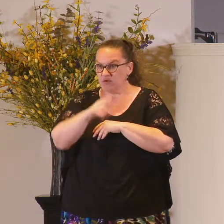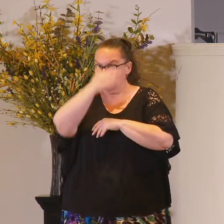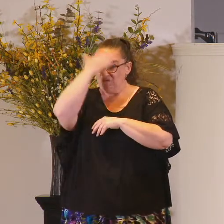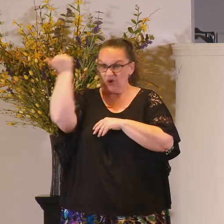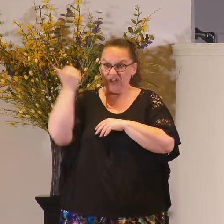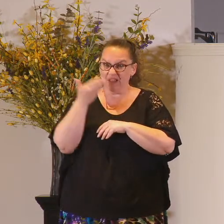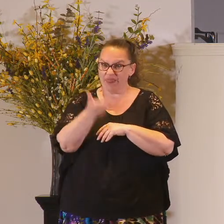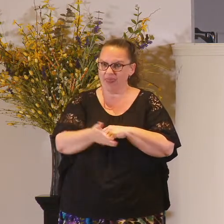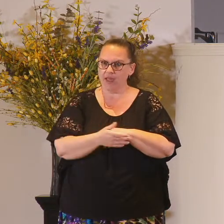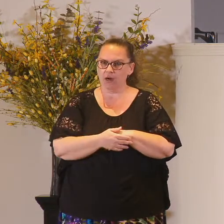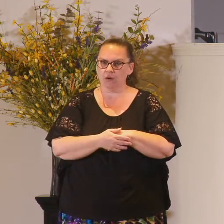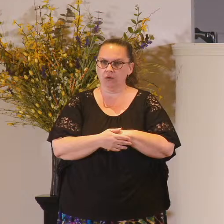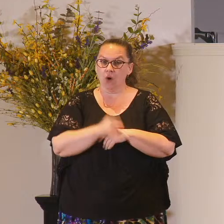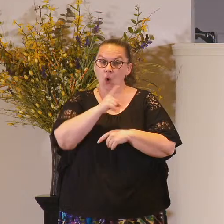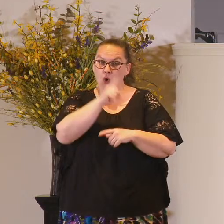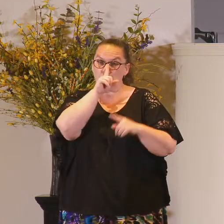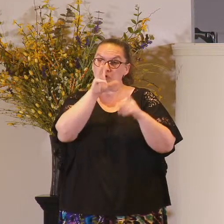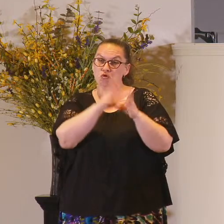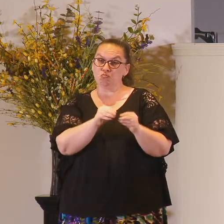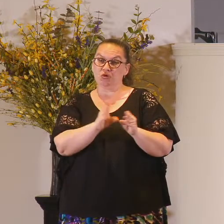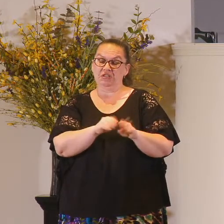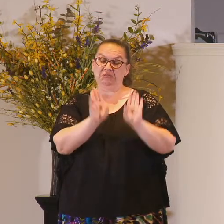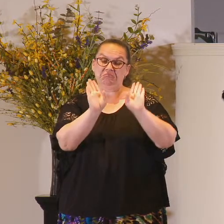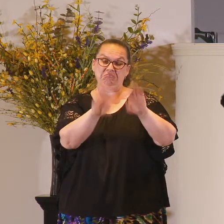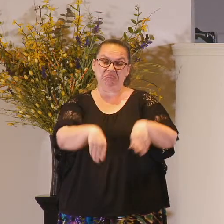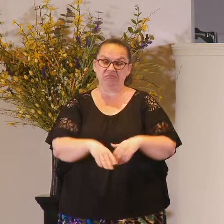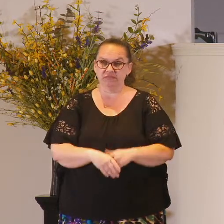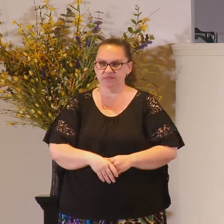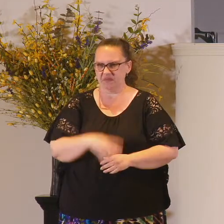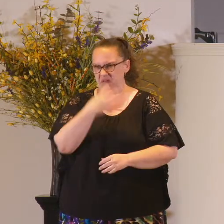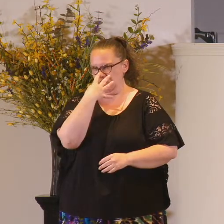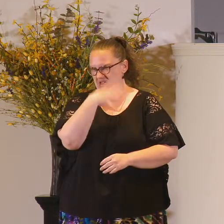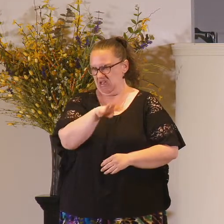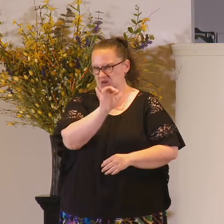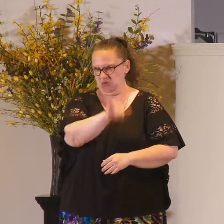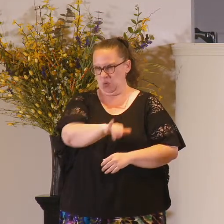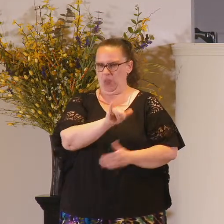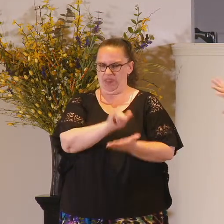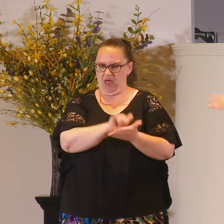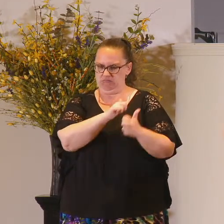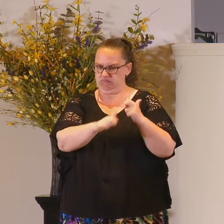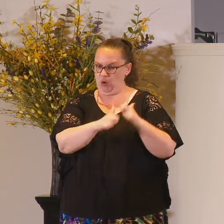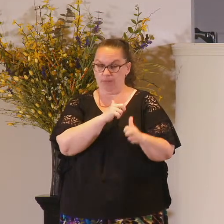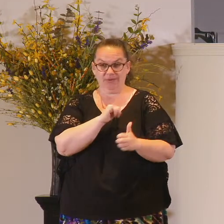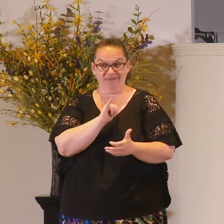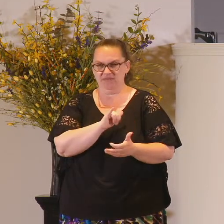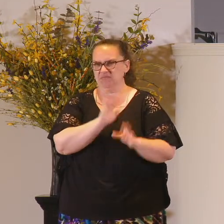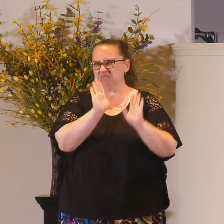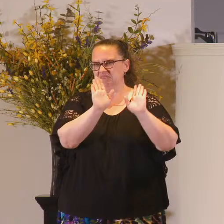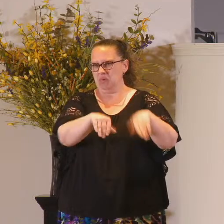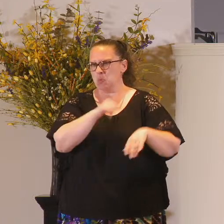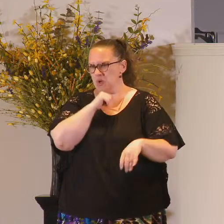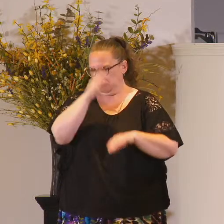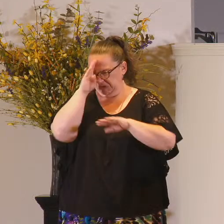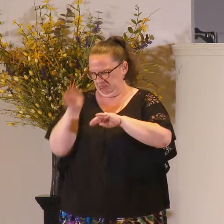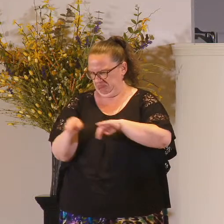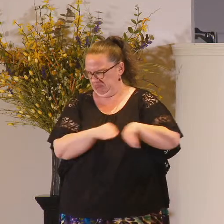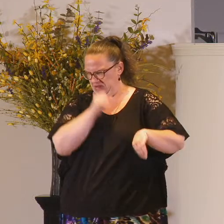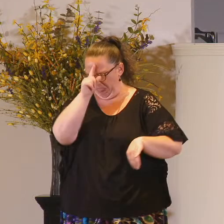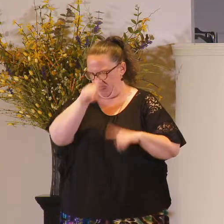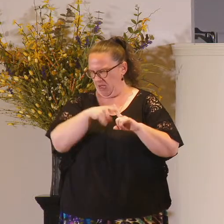you pretend that it's not really there. You just kind of ignore the leaven. Let's not think about that.